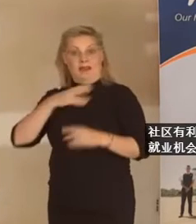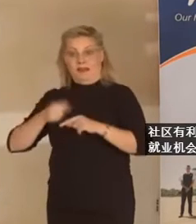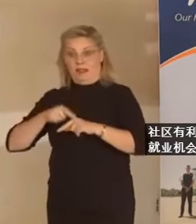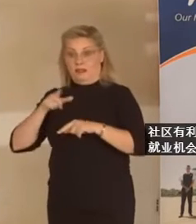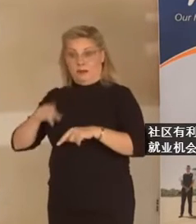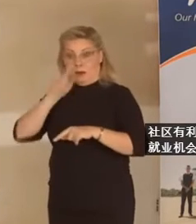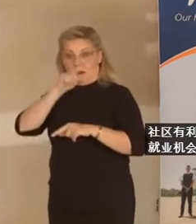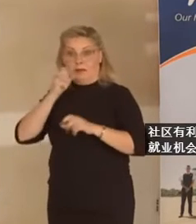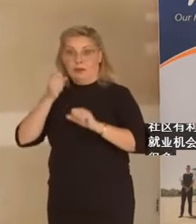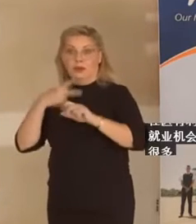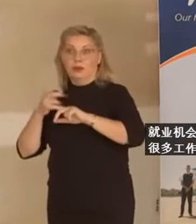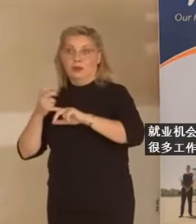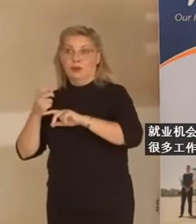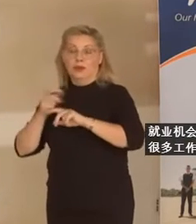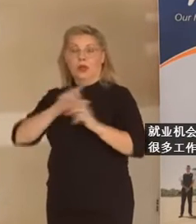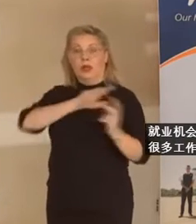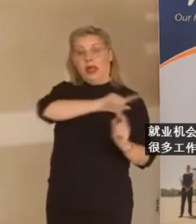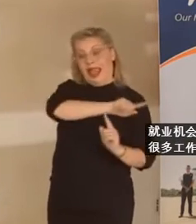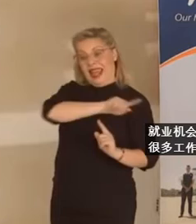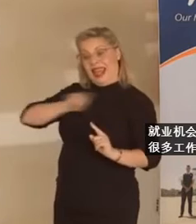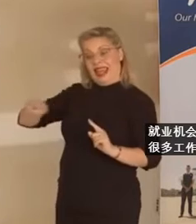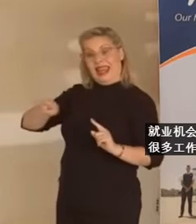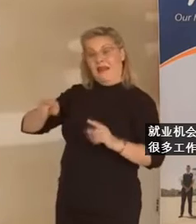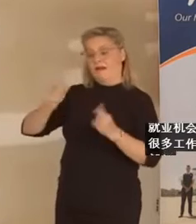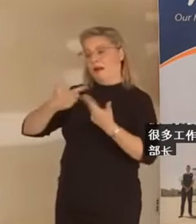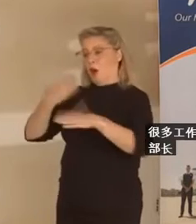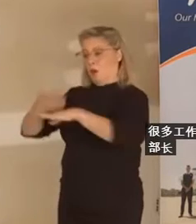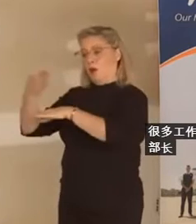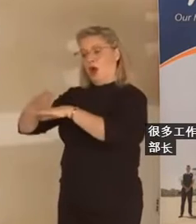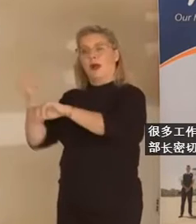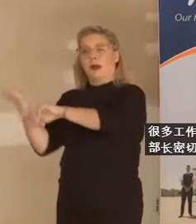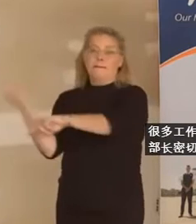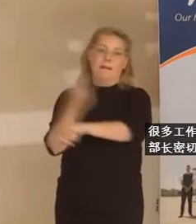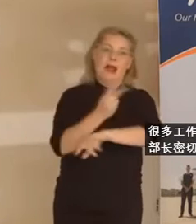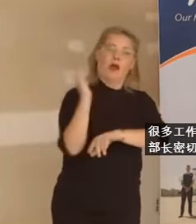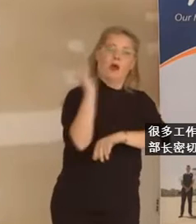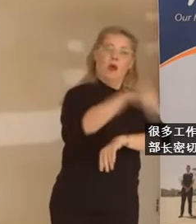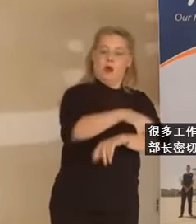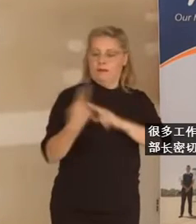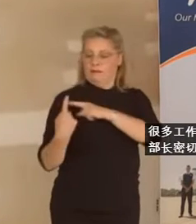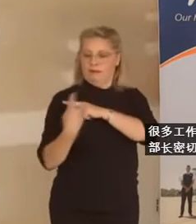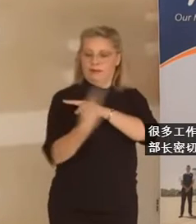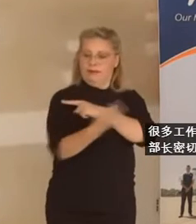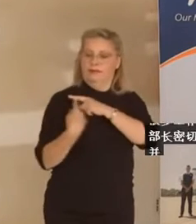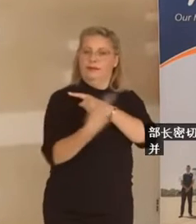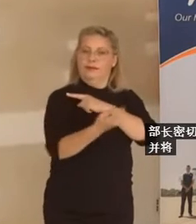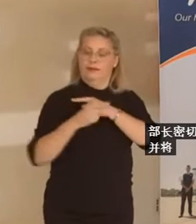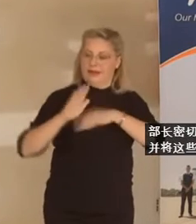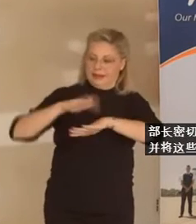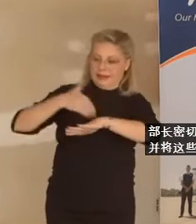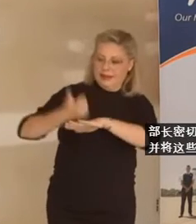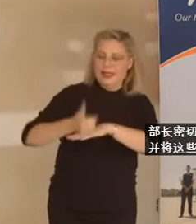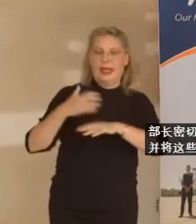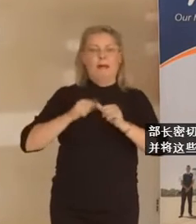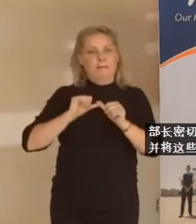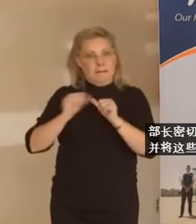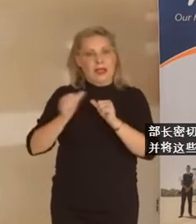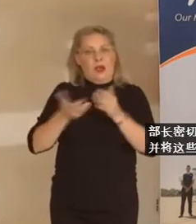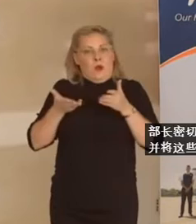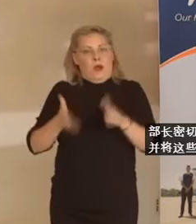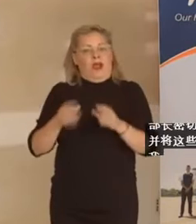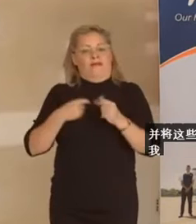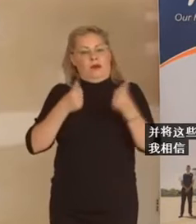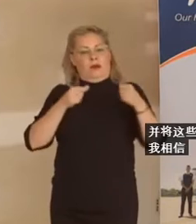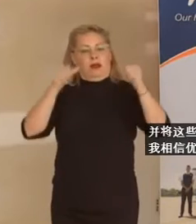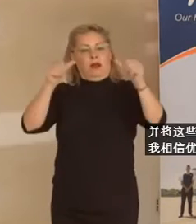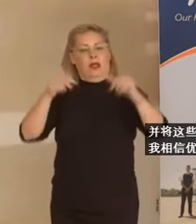employment opportunities. But there is a lot more to do, and having all our ministers working very closely and seeing those objectives as